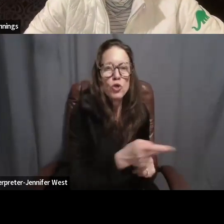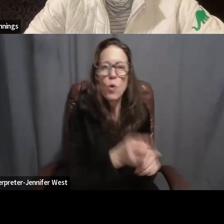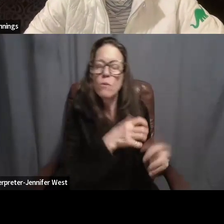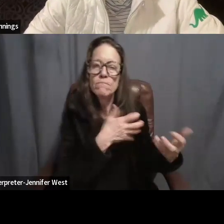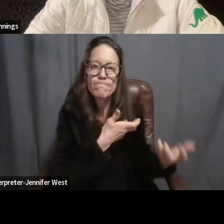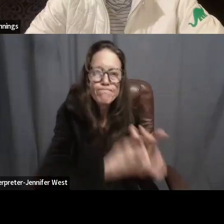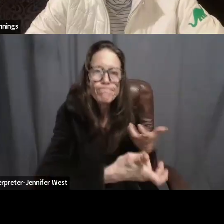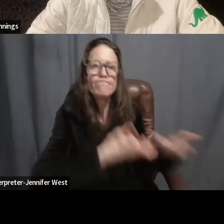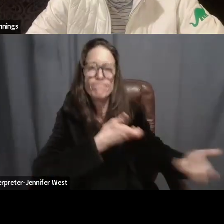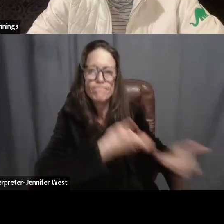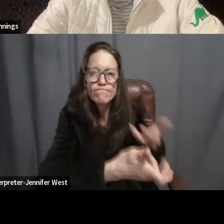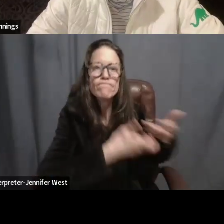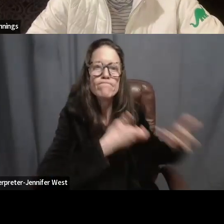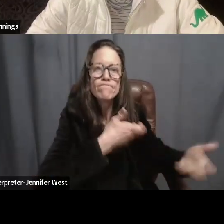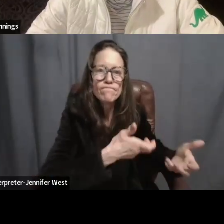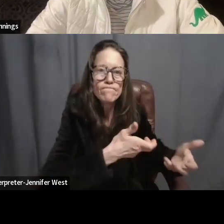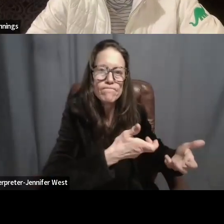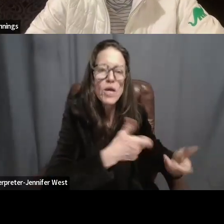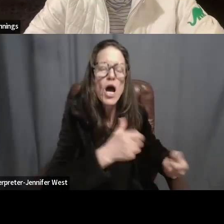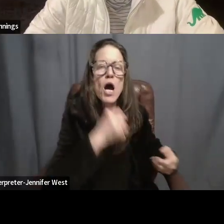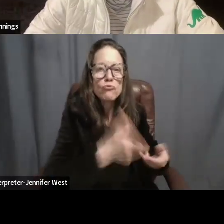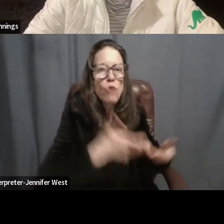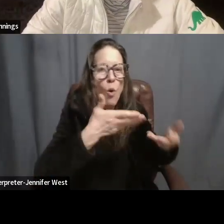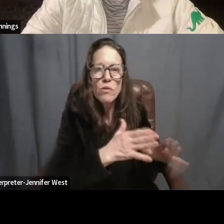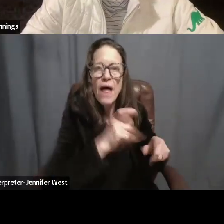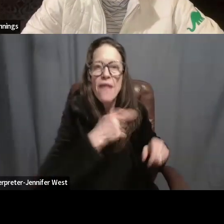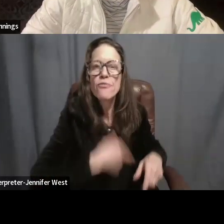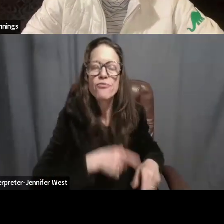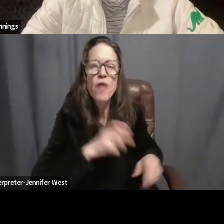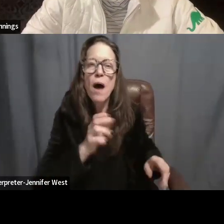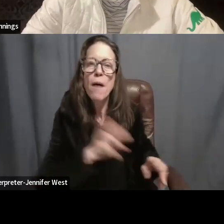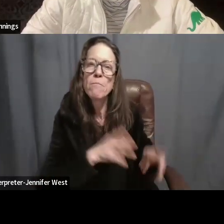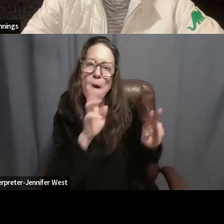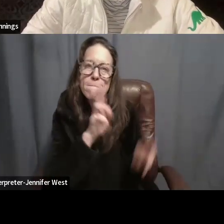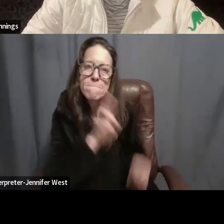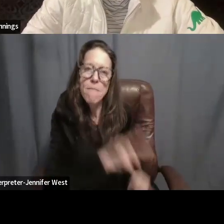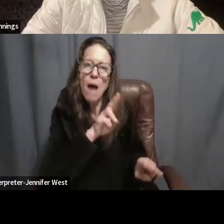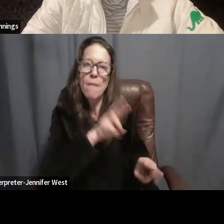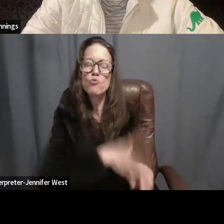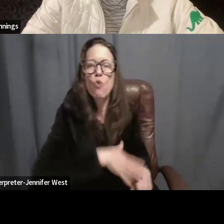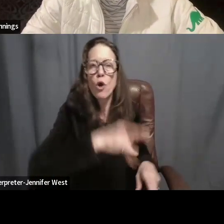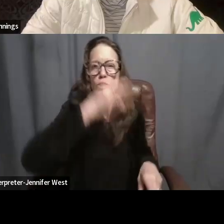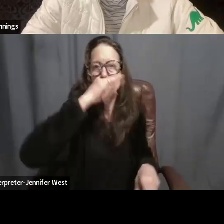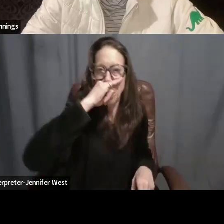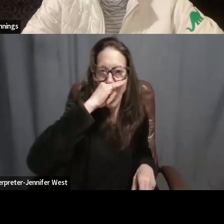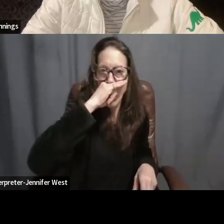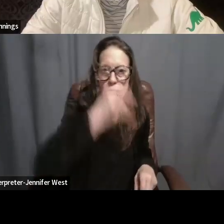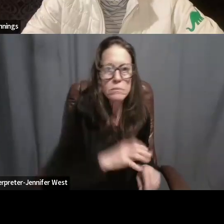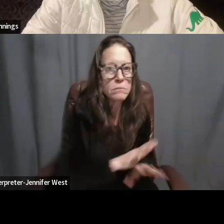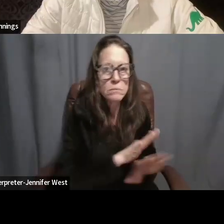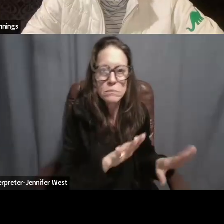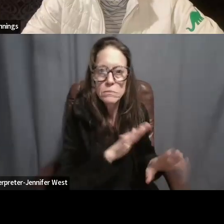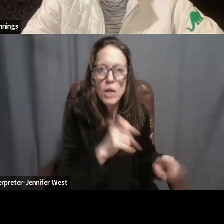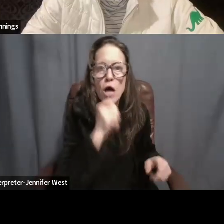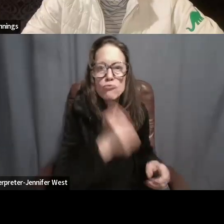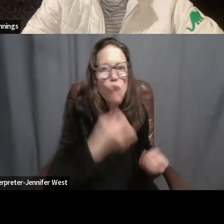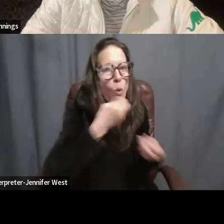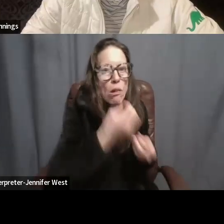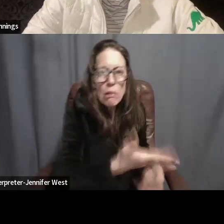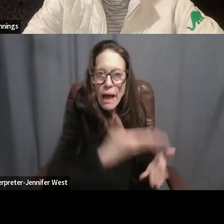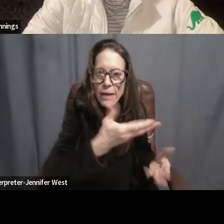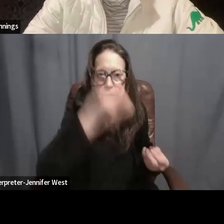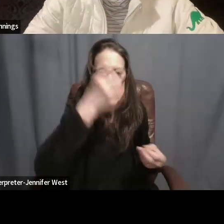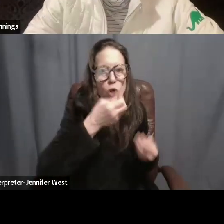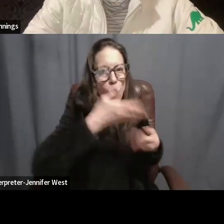your child short, but I will offer the other side. Do not let them tell you your child will not need these services.